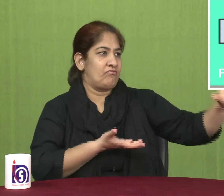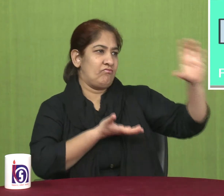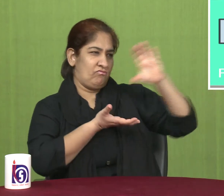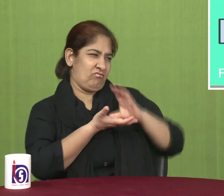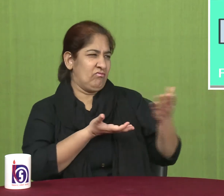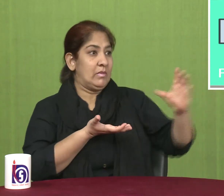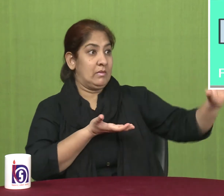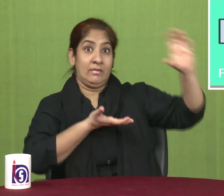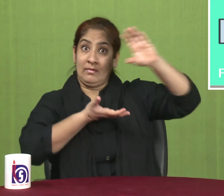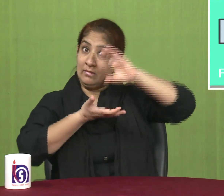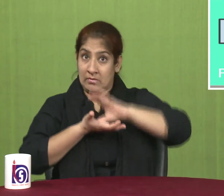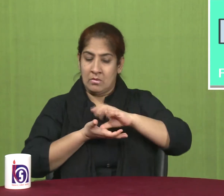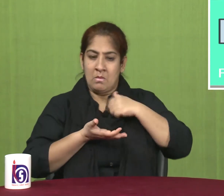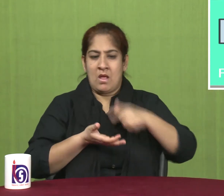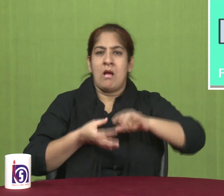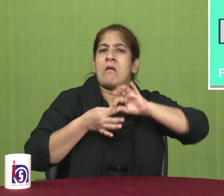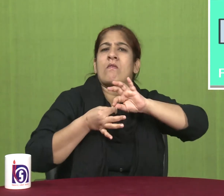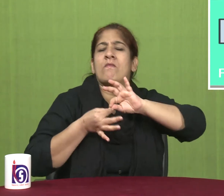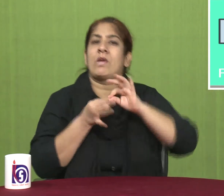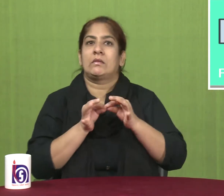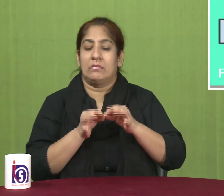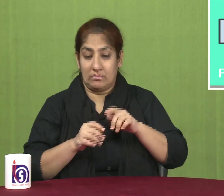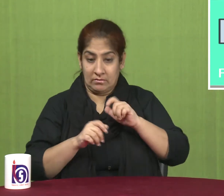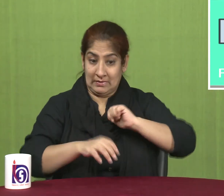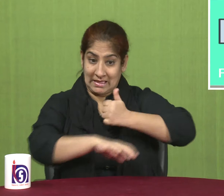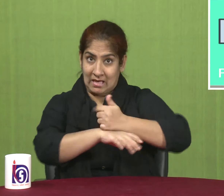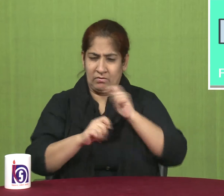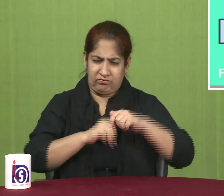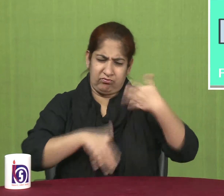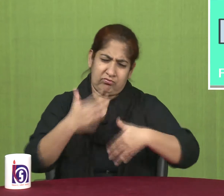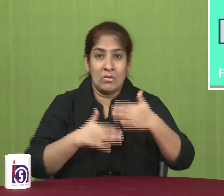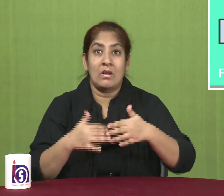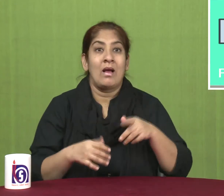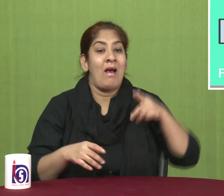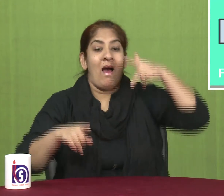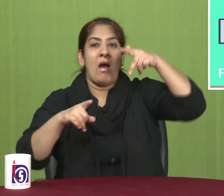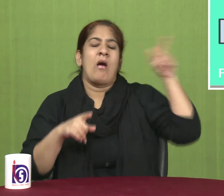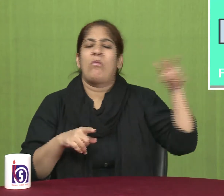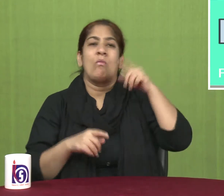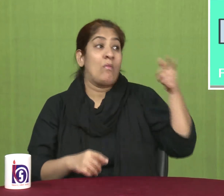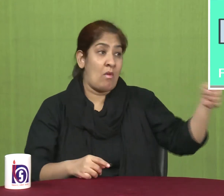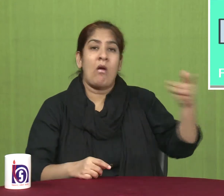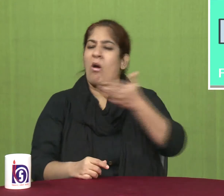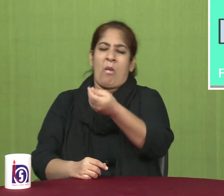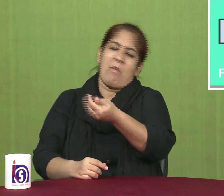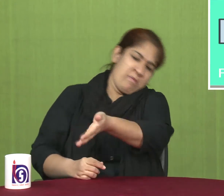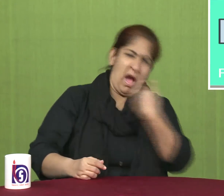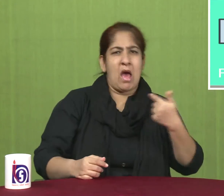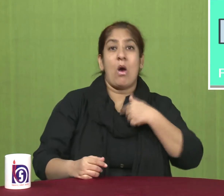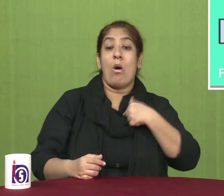has invested amount of money in my work. Now, the person wants the money back and it is really difficult for